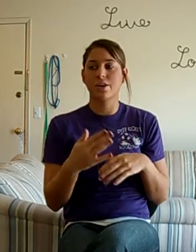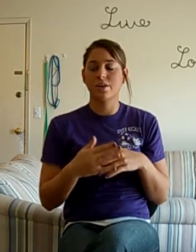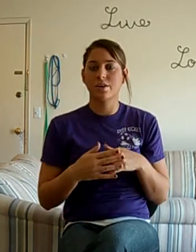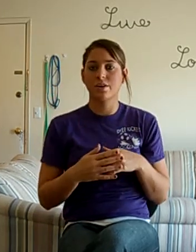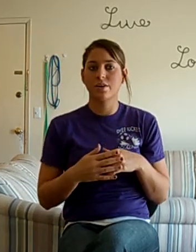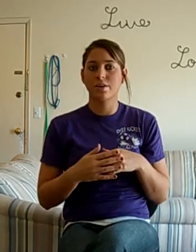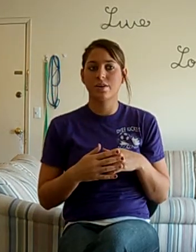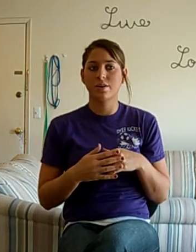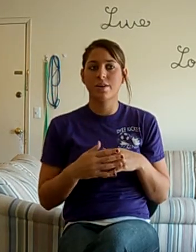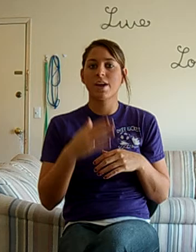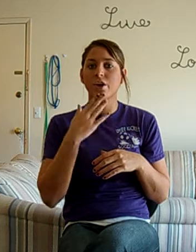Very good.